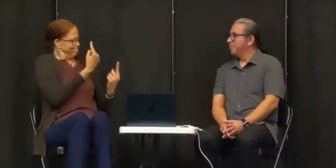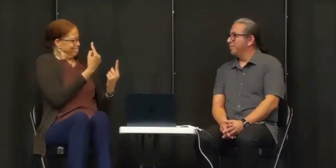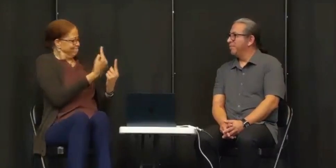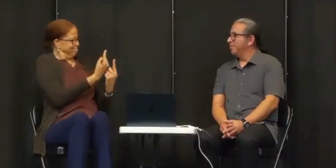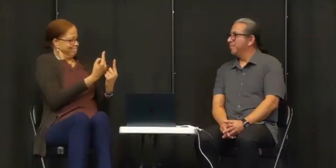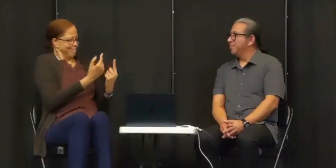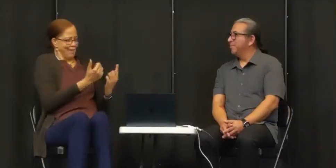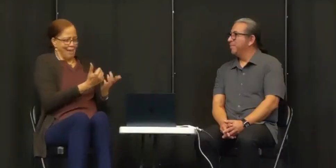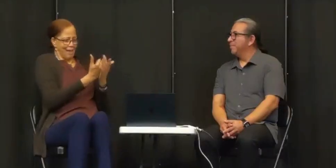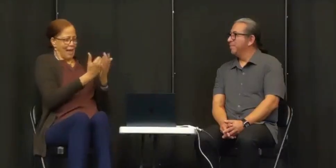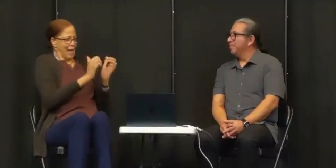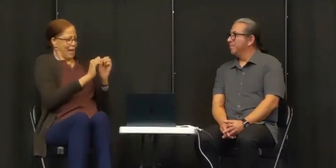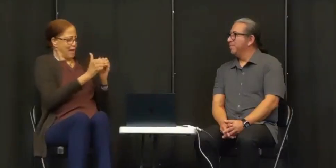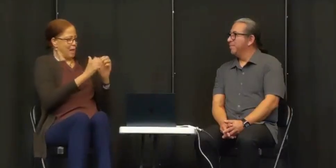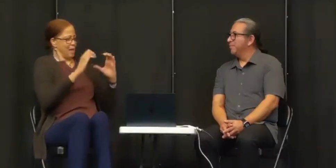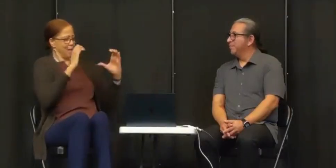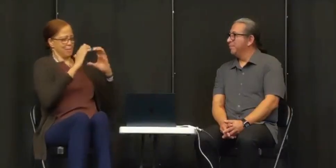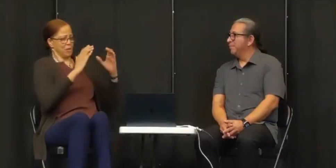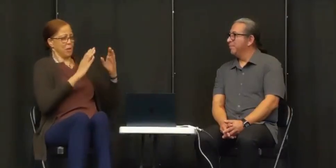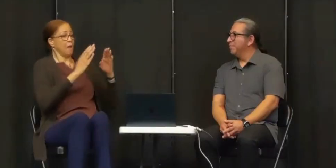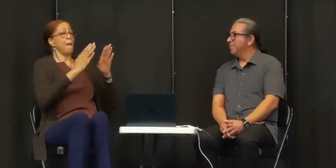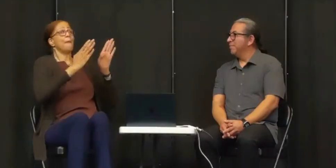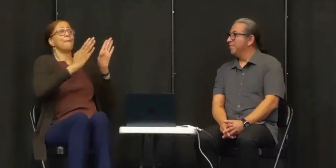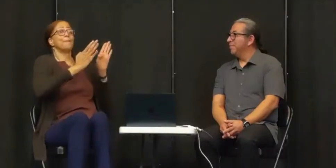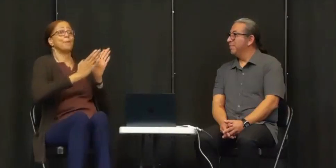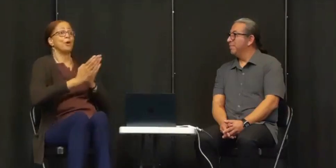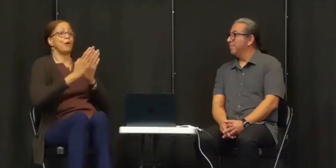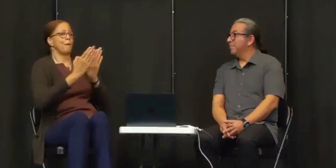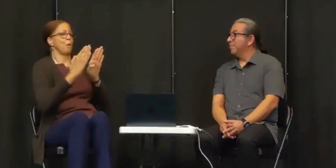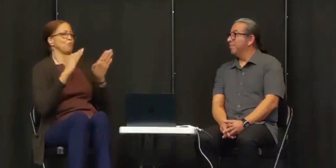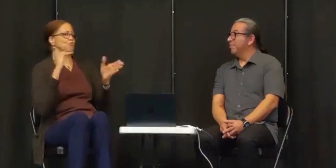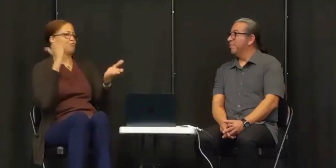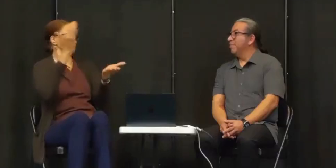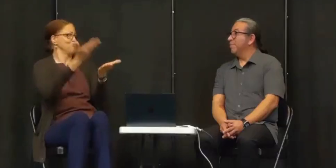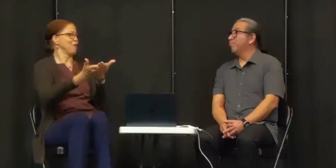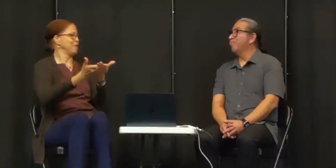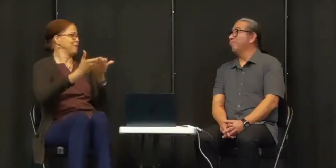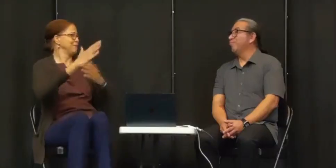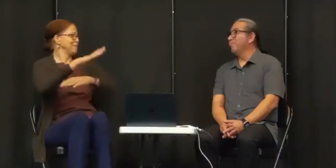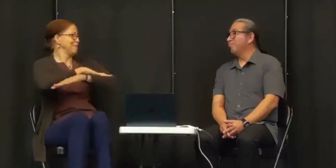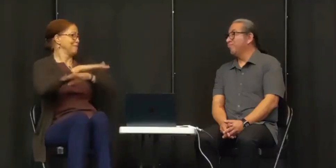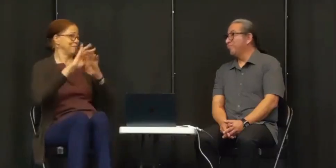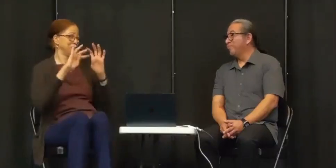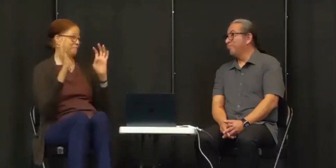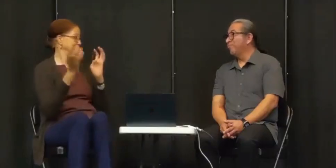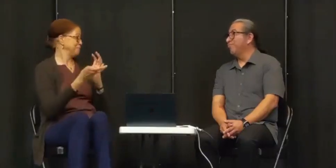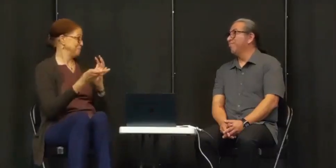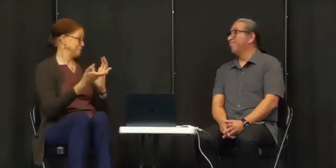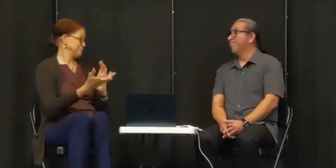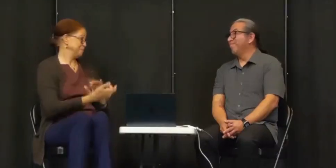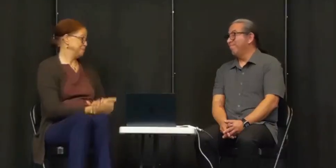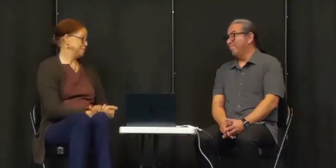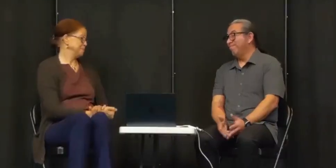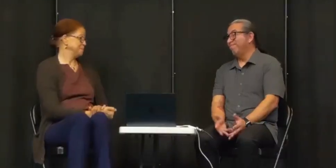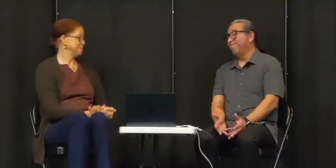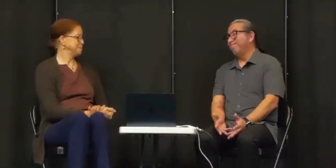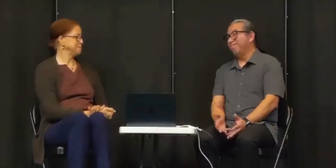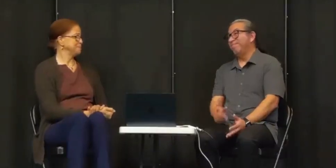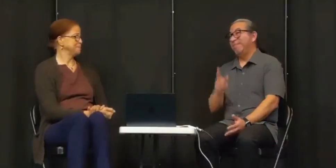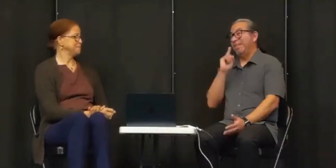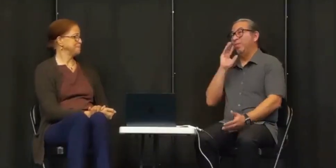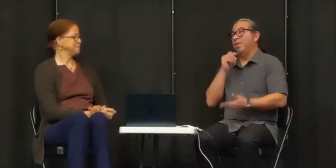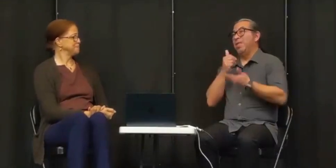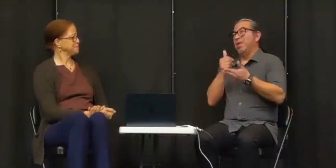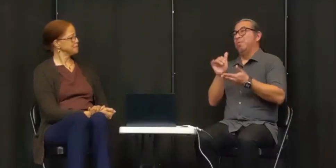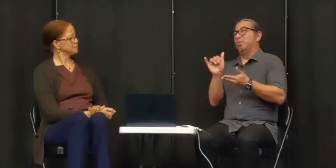But some folks, it's just not going to work for them, the video relay service. But it's good to have a plan for communication